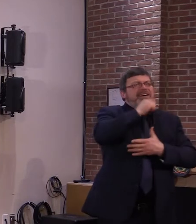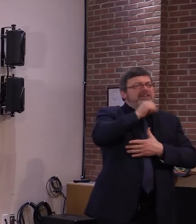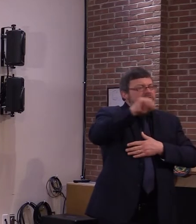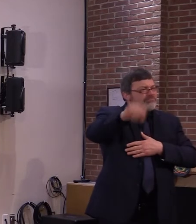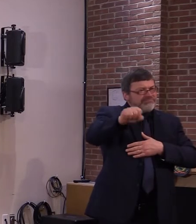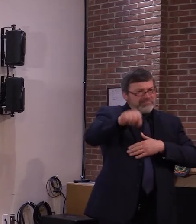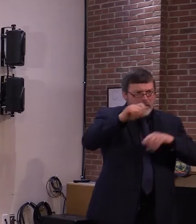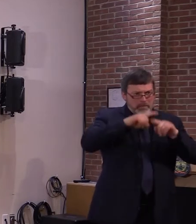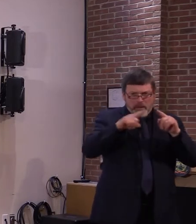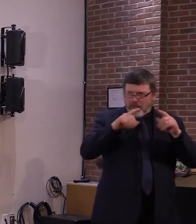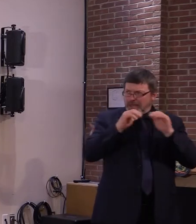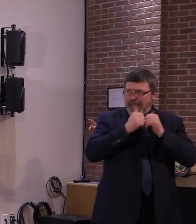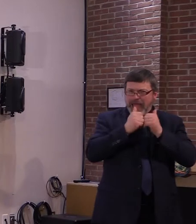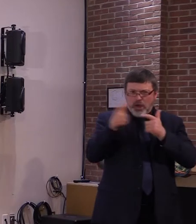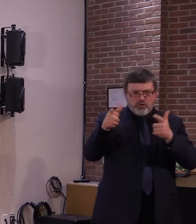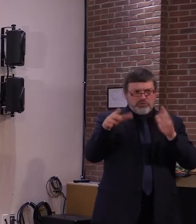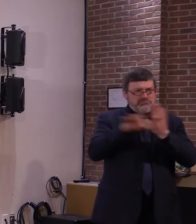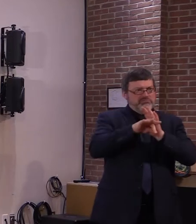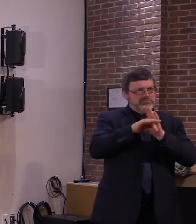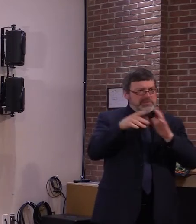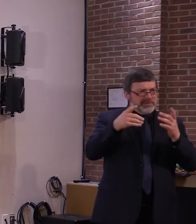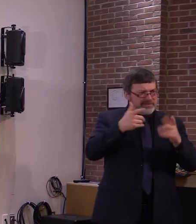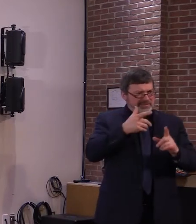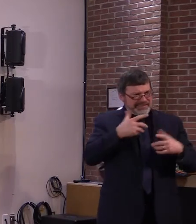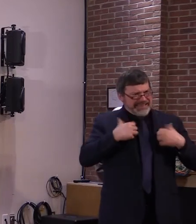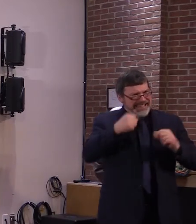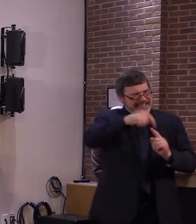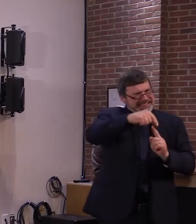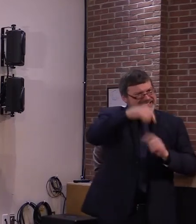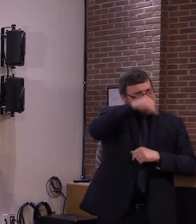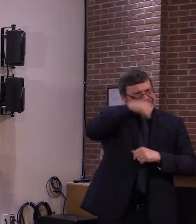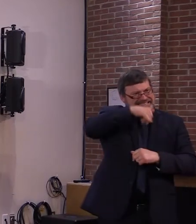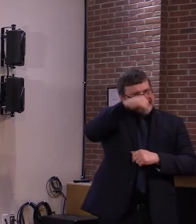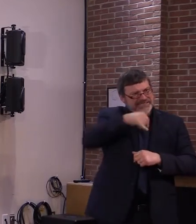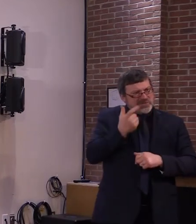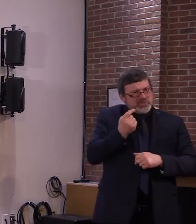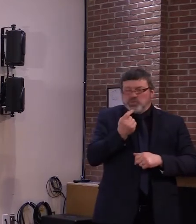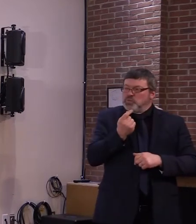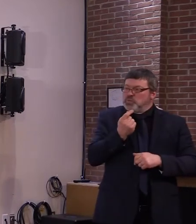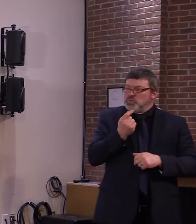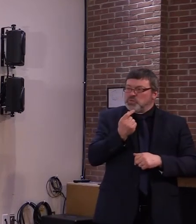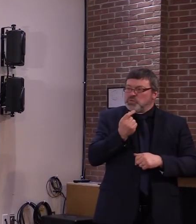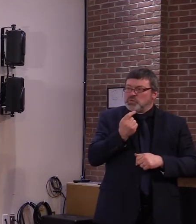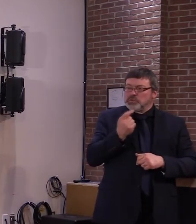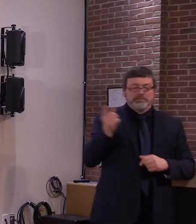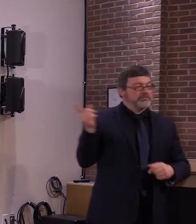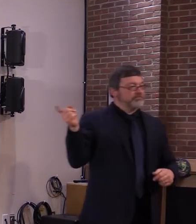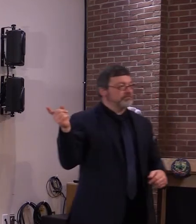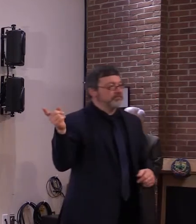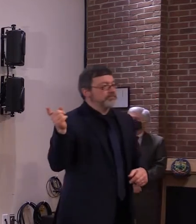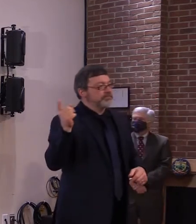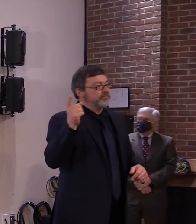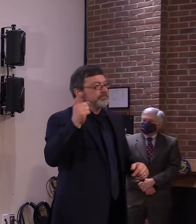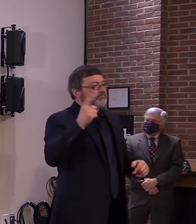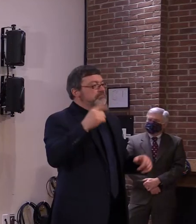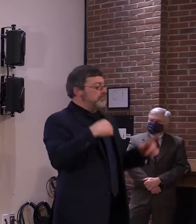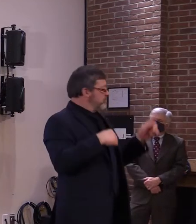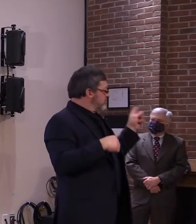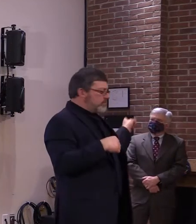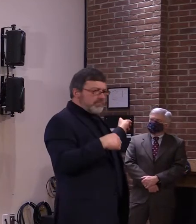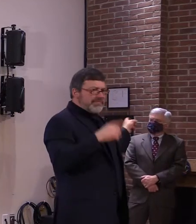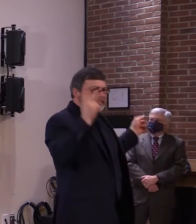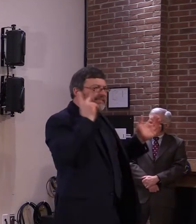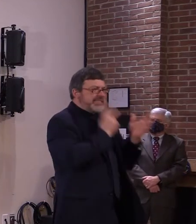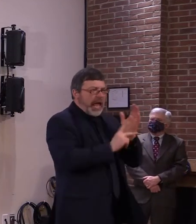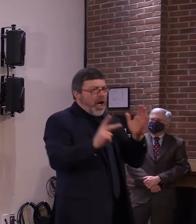conditions yeah i think as uh secretary smith had just just mentioned we have to get clearer more descriptive in